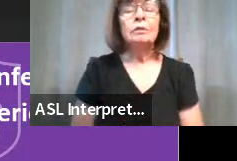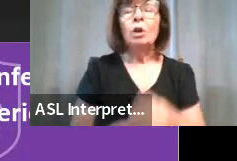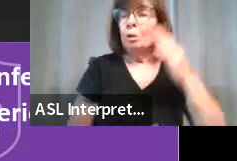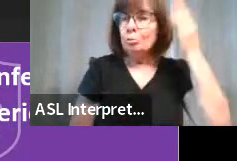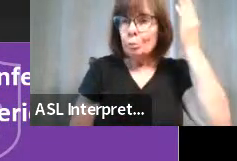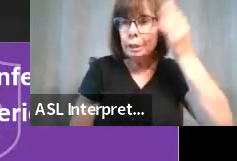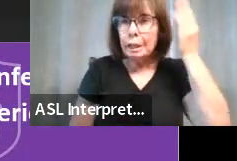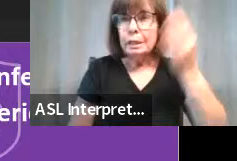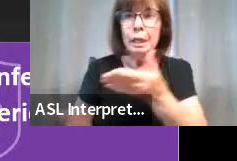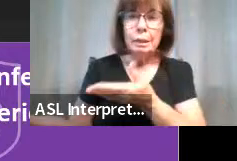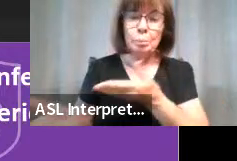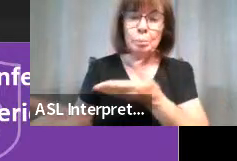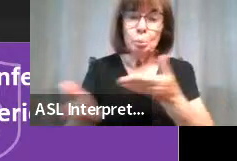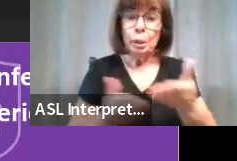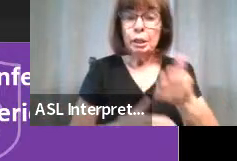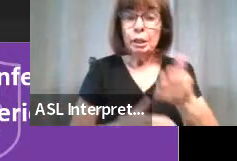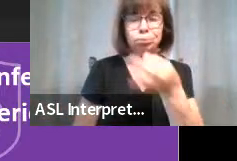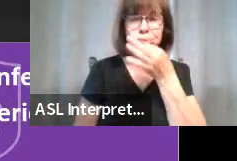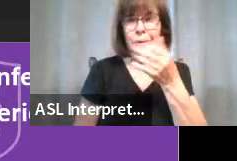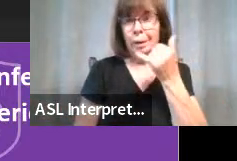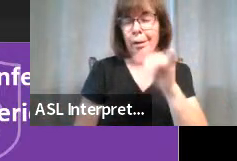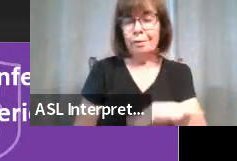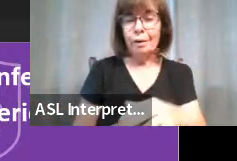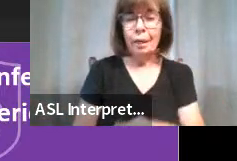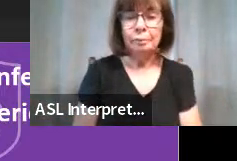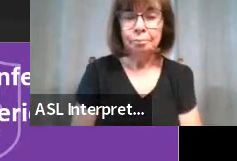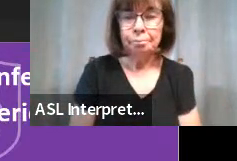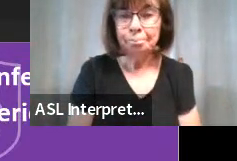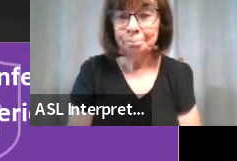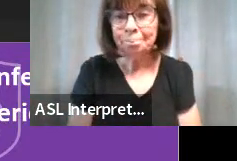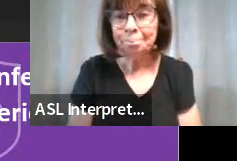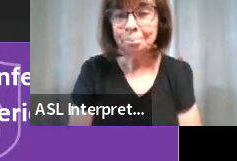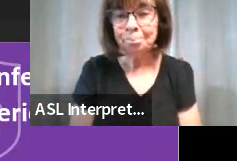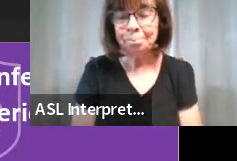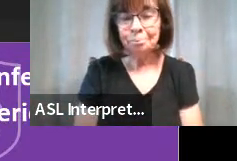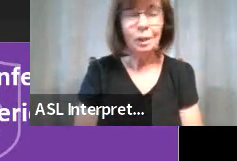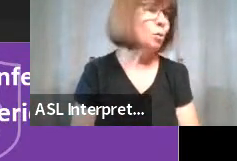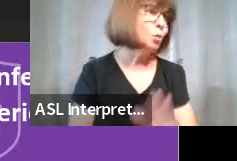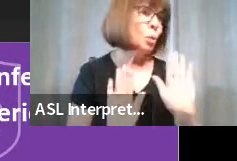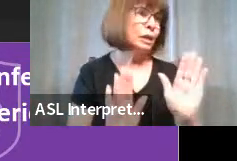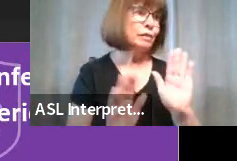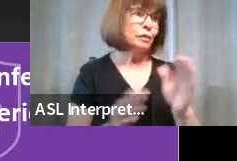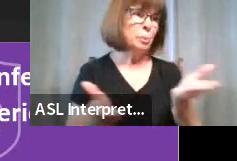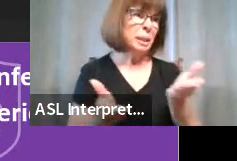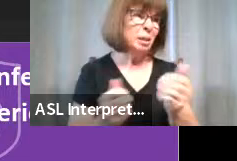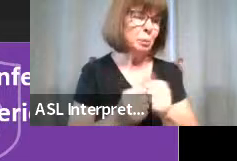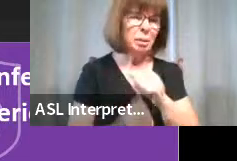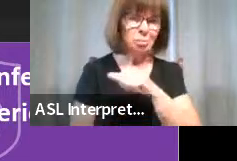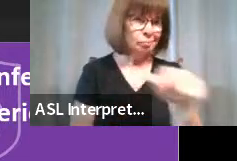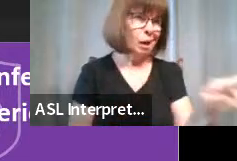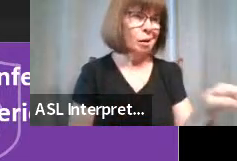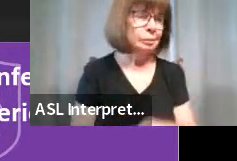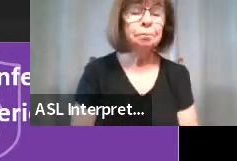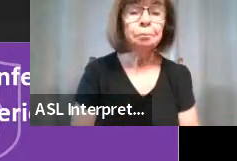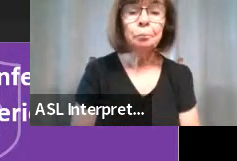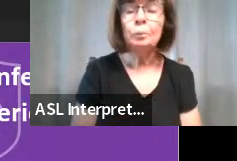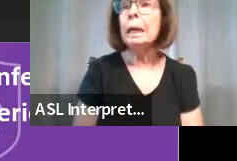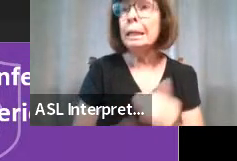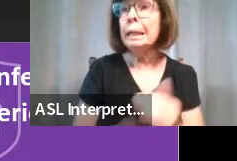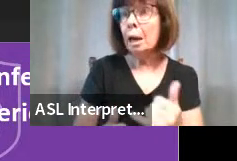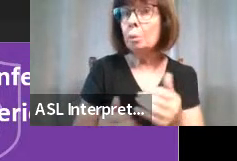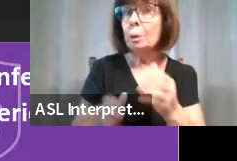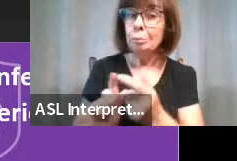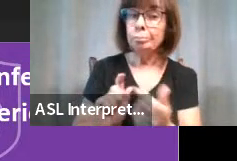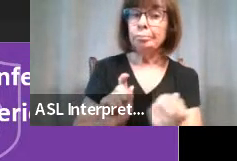your expertise to this. We really appreciate it. Great to be with you all. Great. So at this point, well, we want to shift over